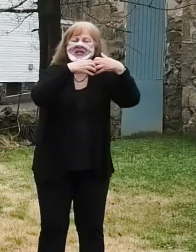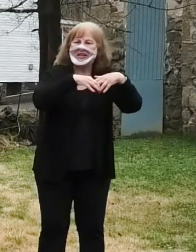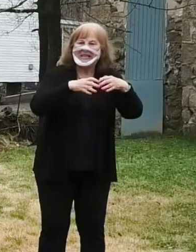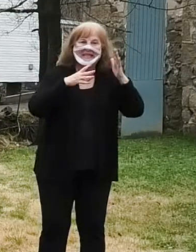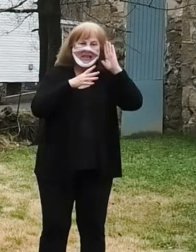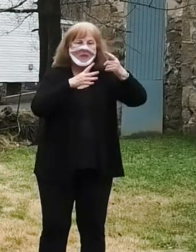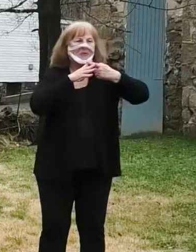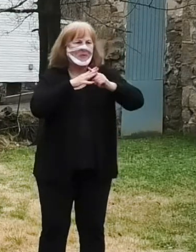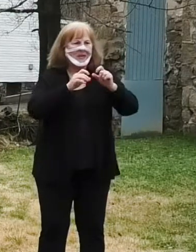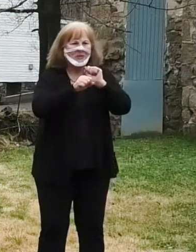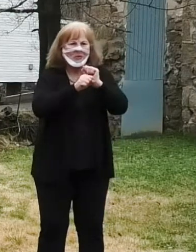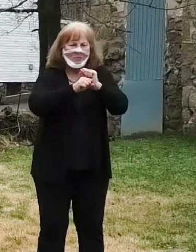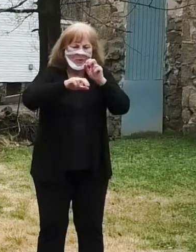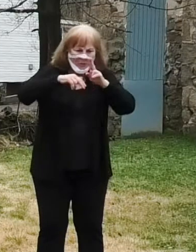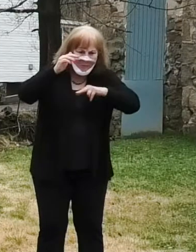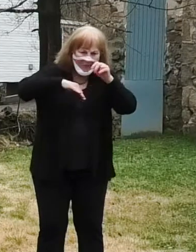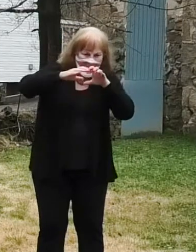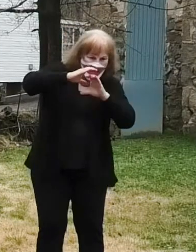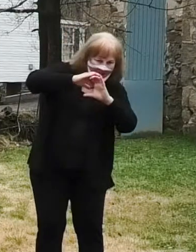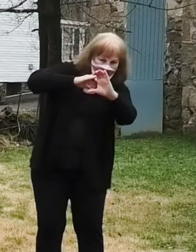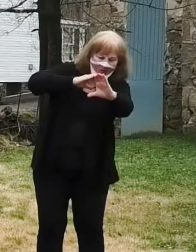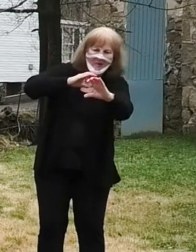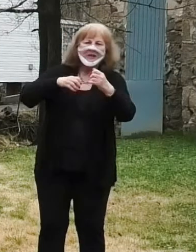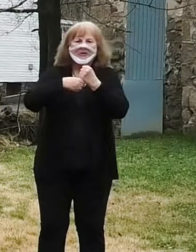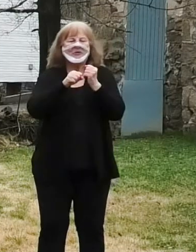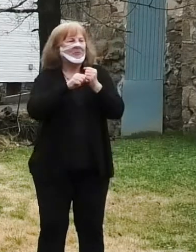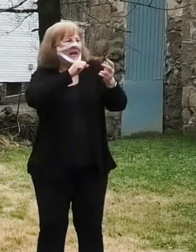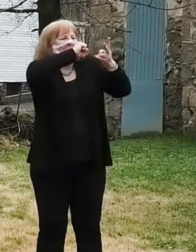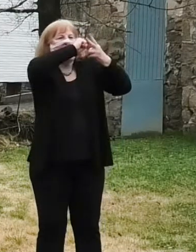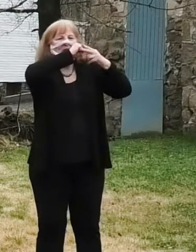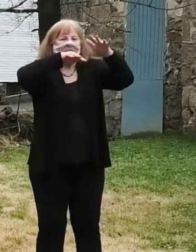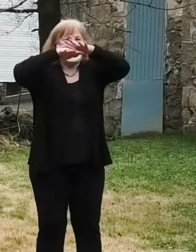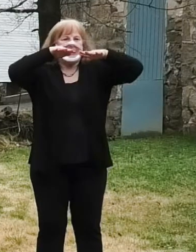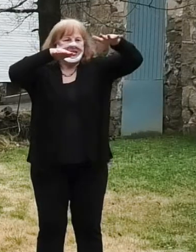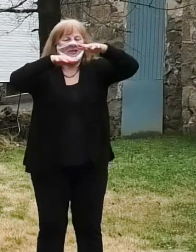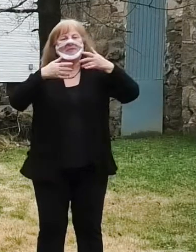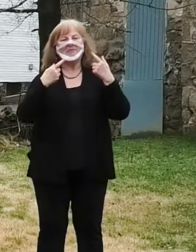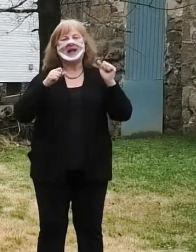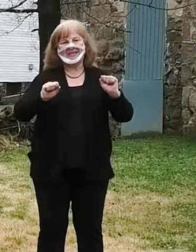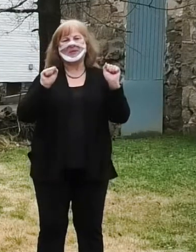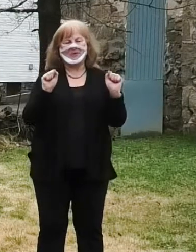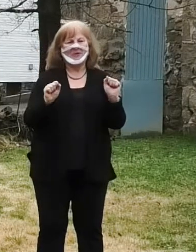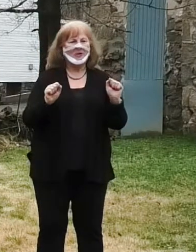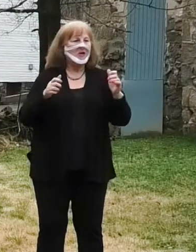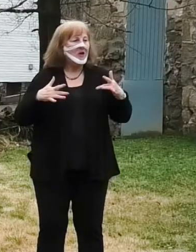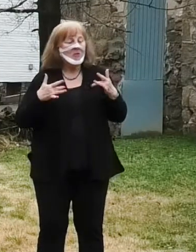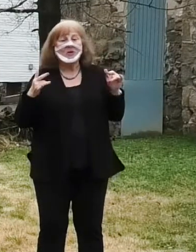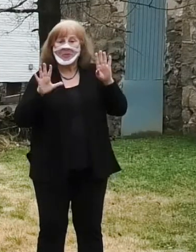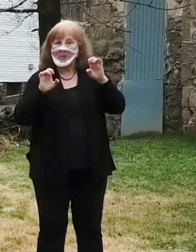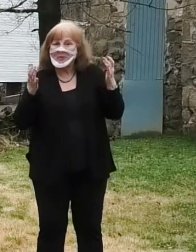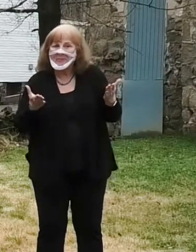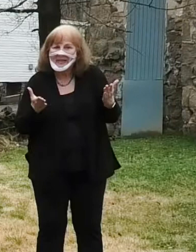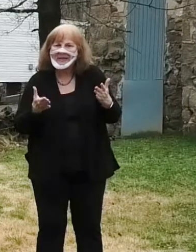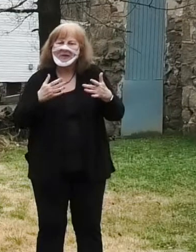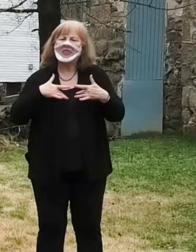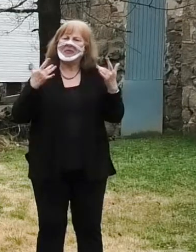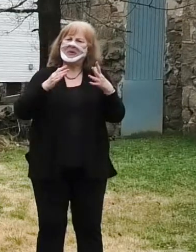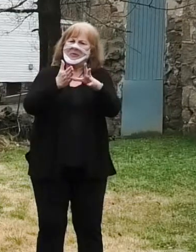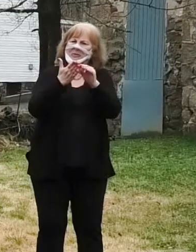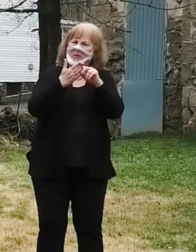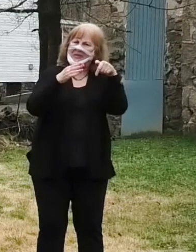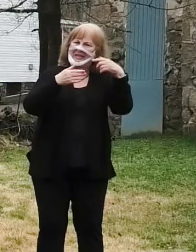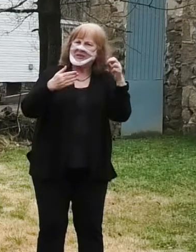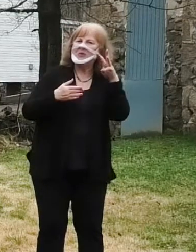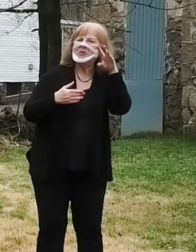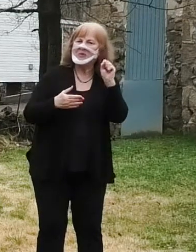begin to work on the tunnel that's making all of this preservation possible. And so we're thrilled to be here and thrilled to learn about this